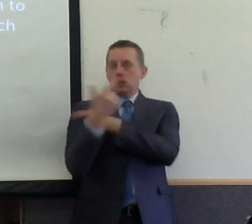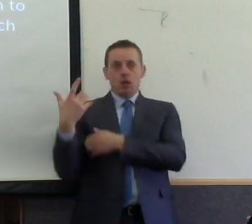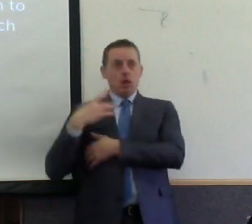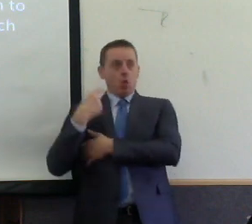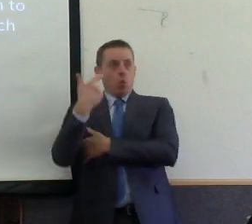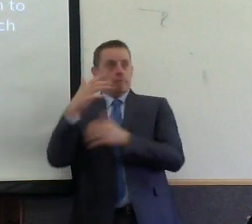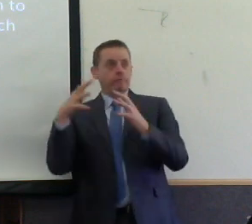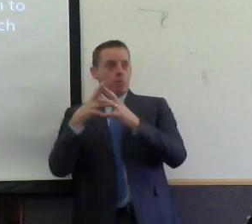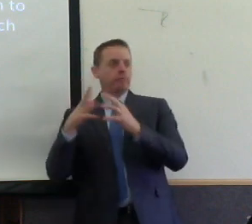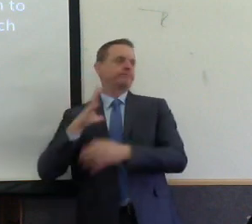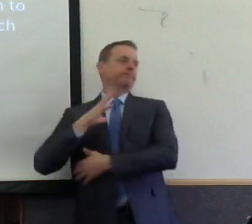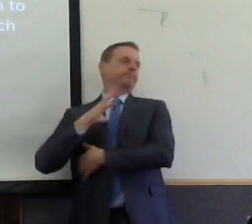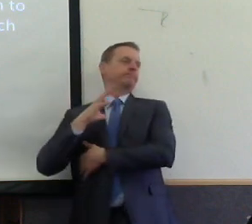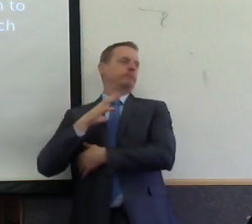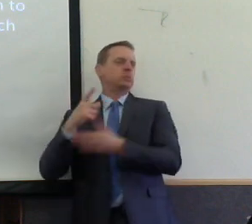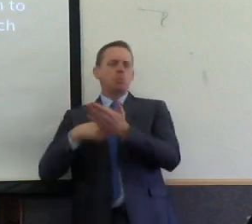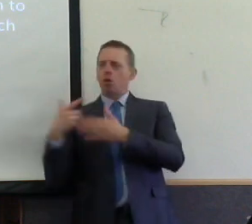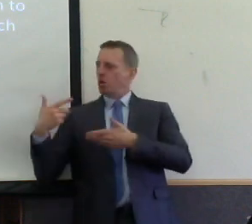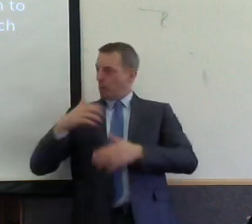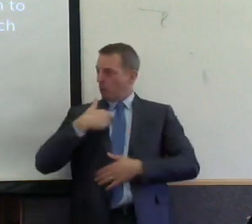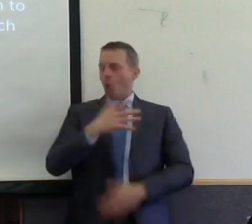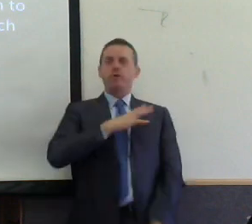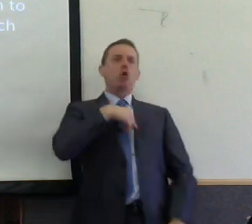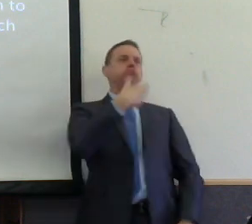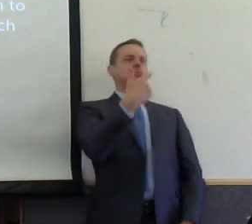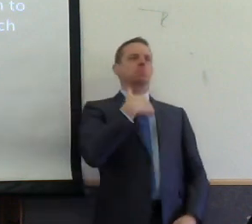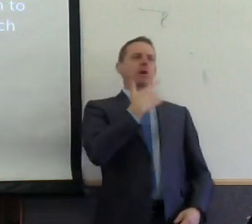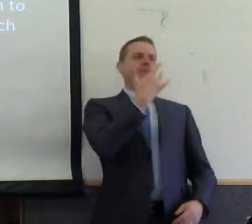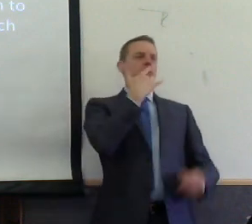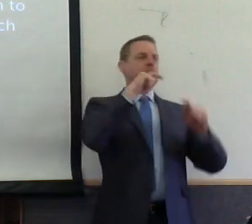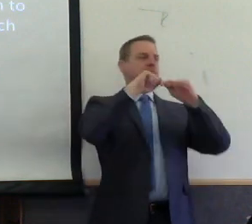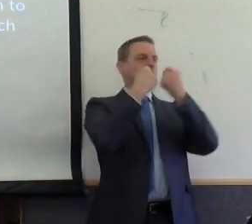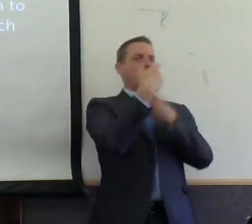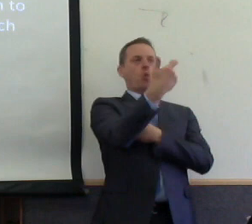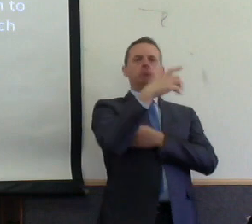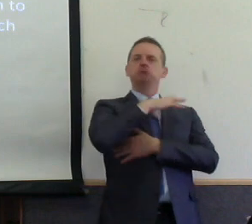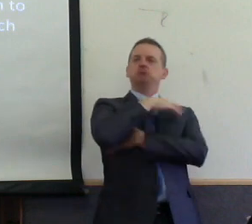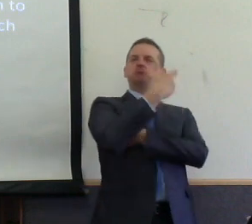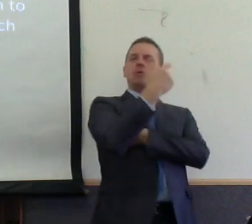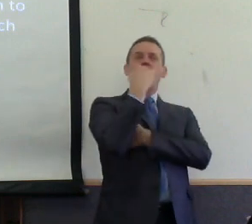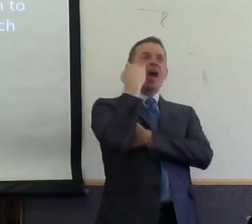But we watch it. We come to a watching football on the trip.